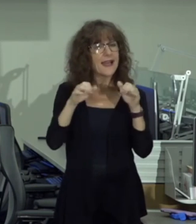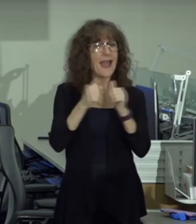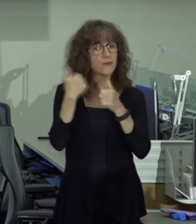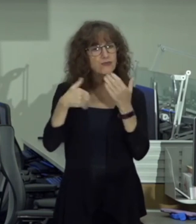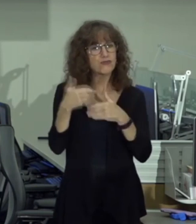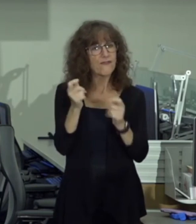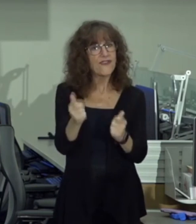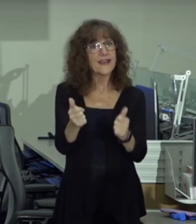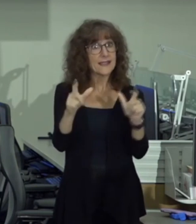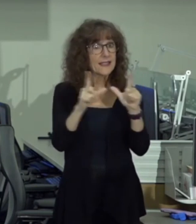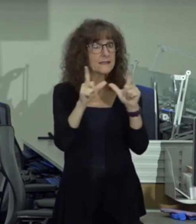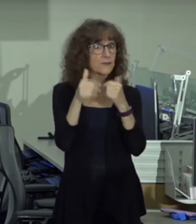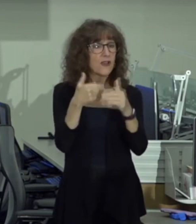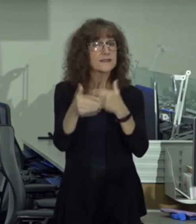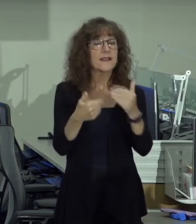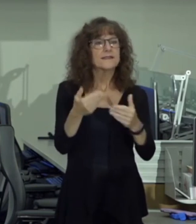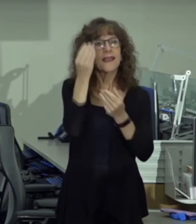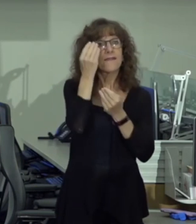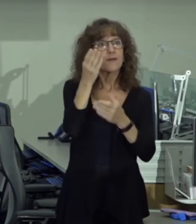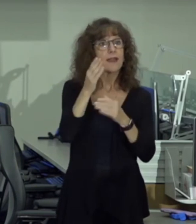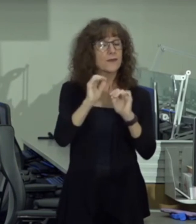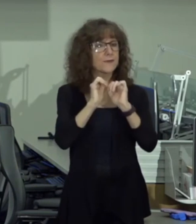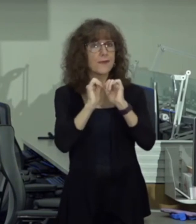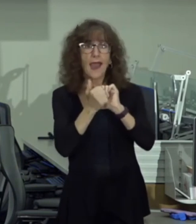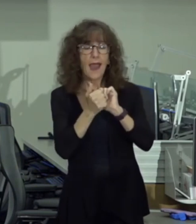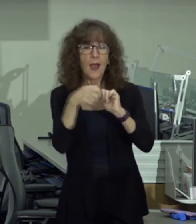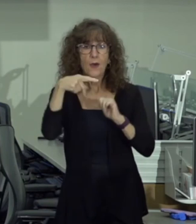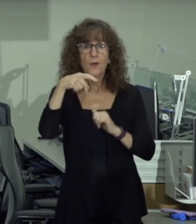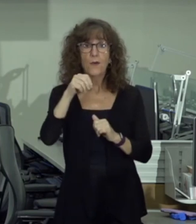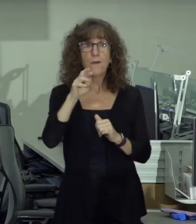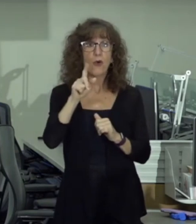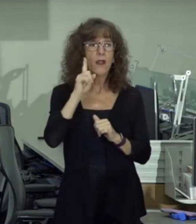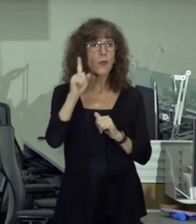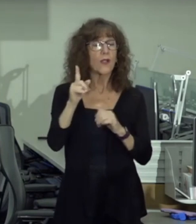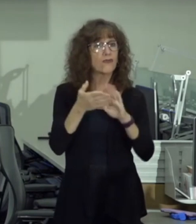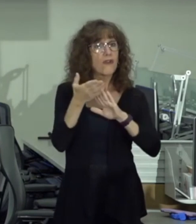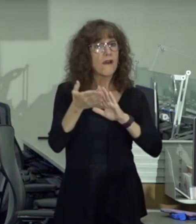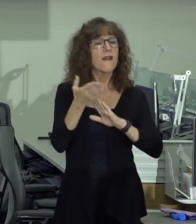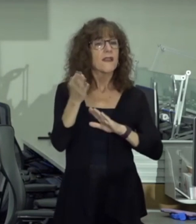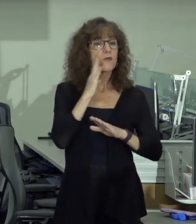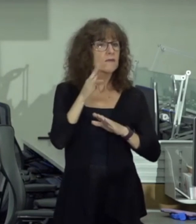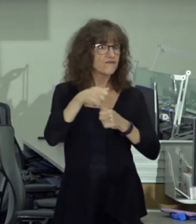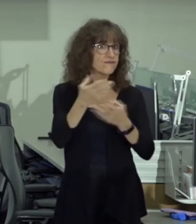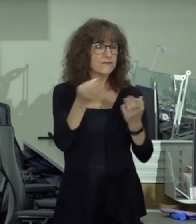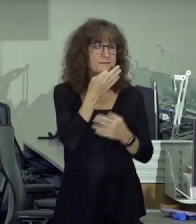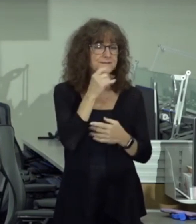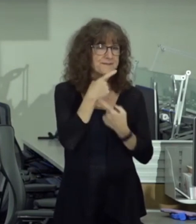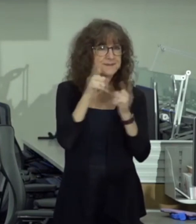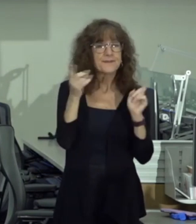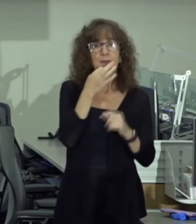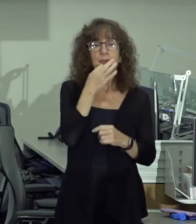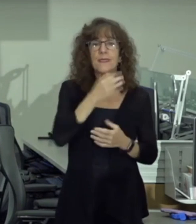expedite the licensing process. Information on how that portal will operate will be available very soon. We will announce